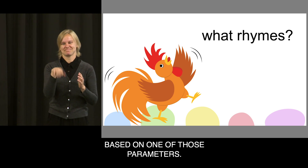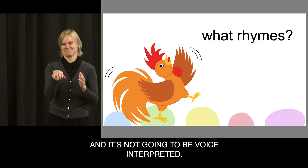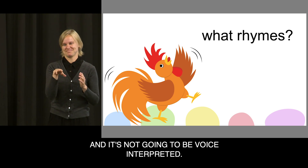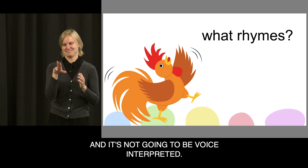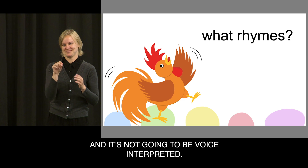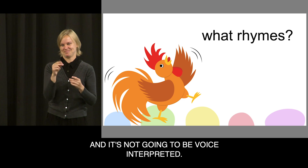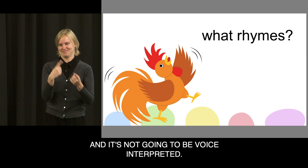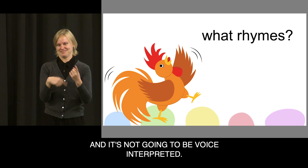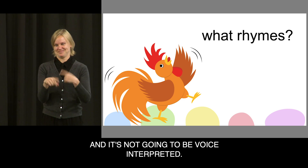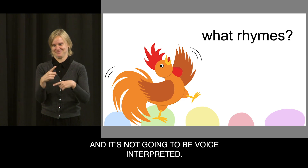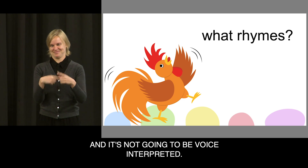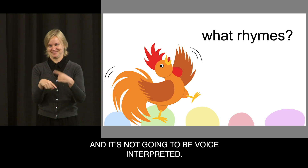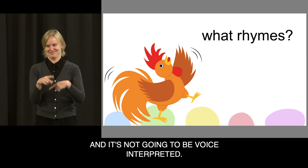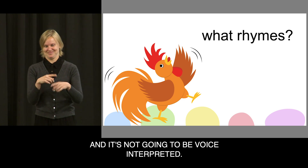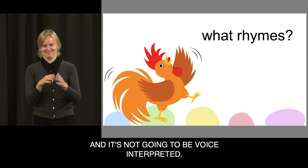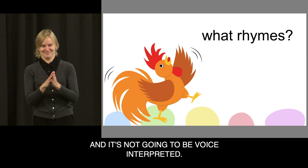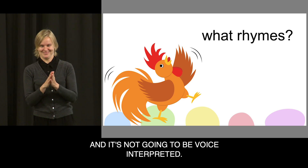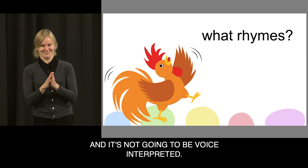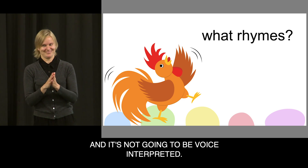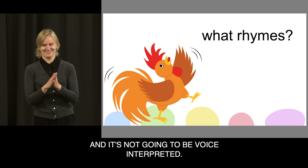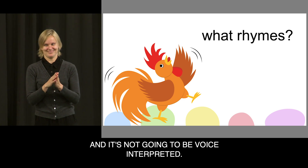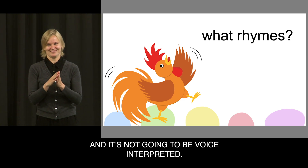And it's Don't not going to be interpret voice anything. interpreted.